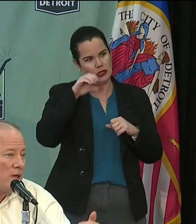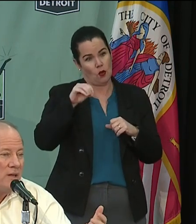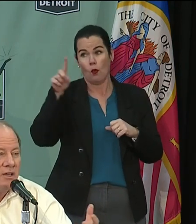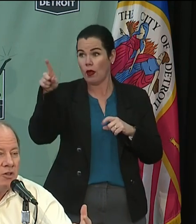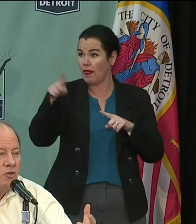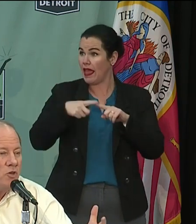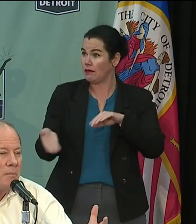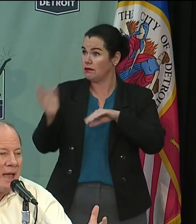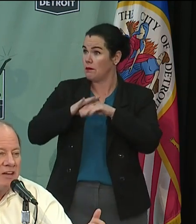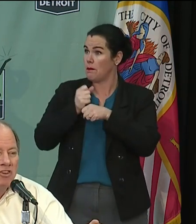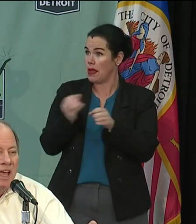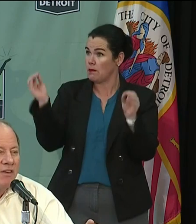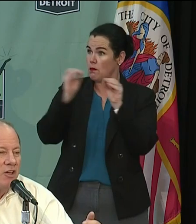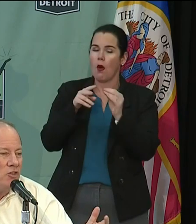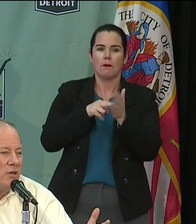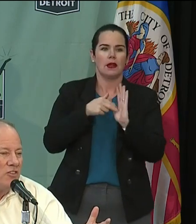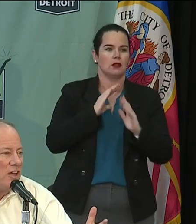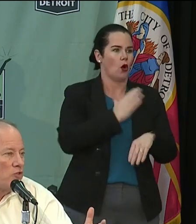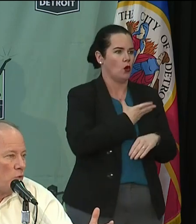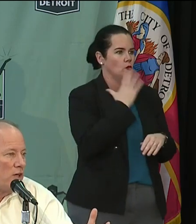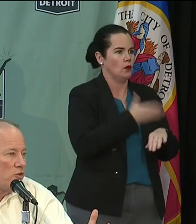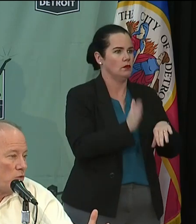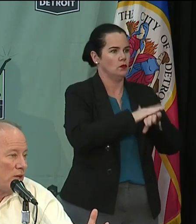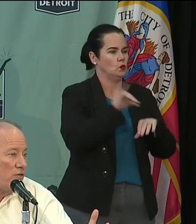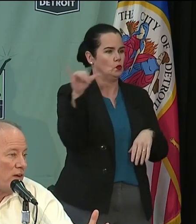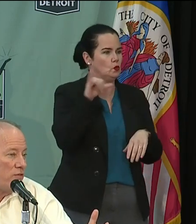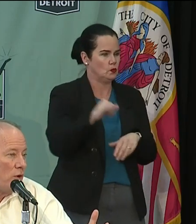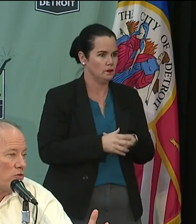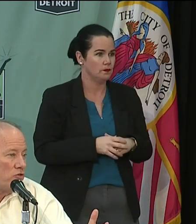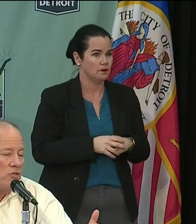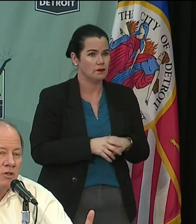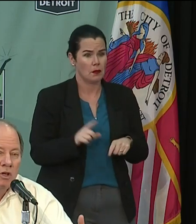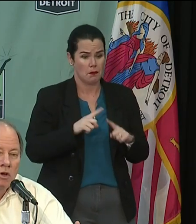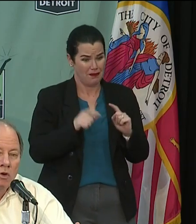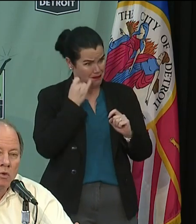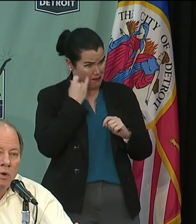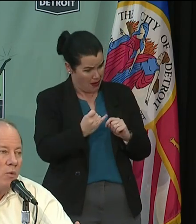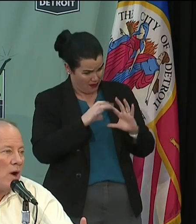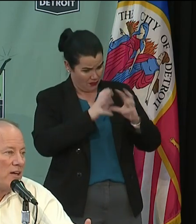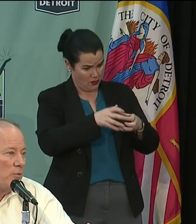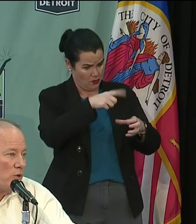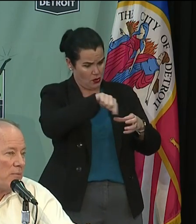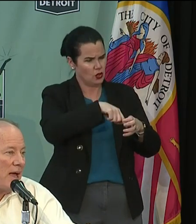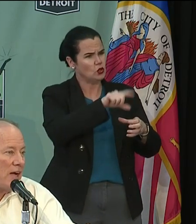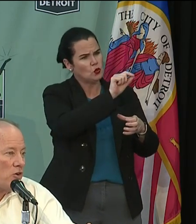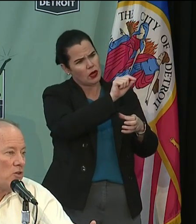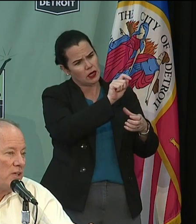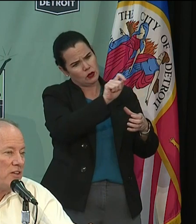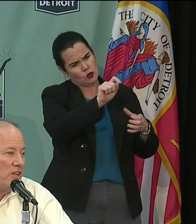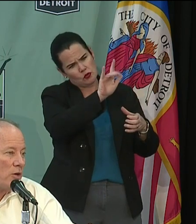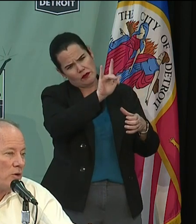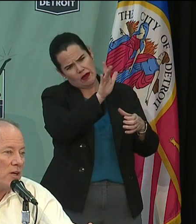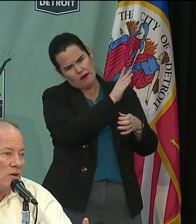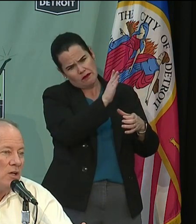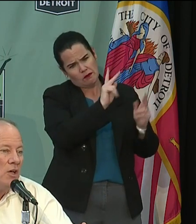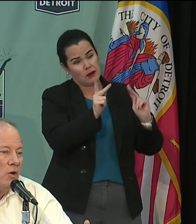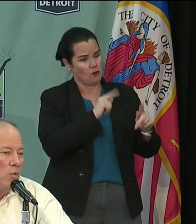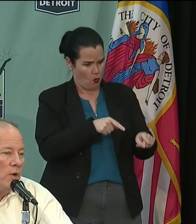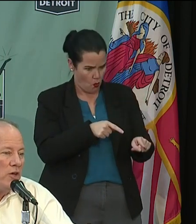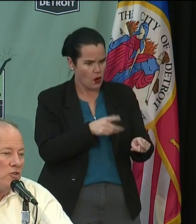increase. But you could imagine having a unit, say, of 20 or 25 folks who we wanted to bring back early because they were